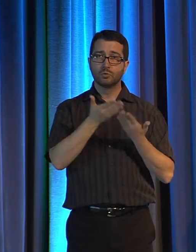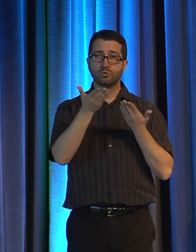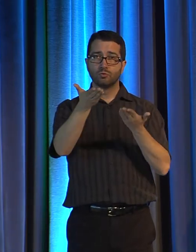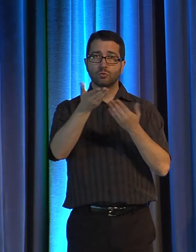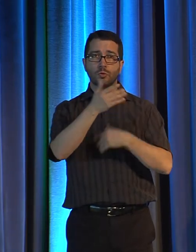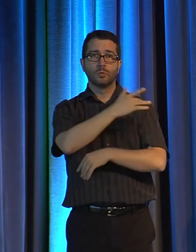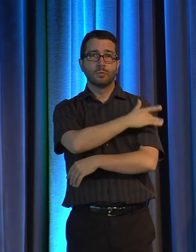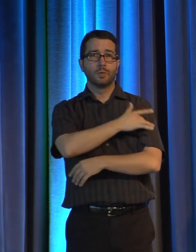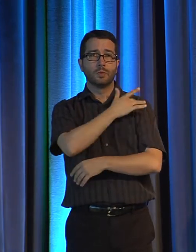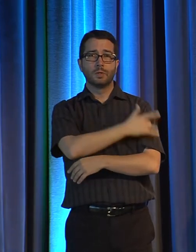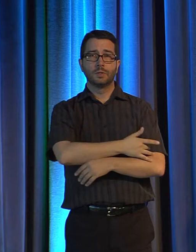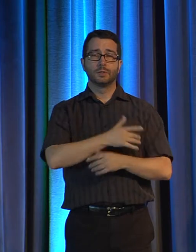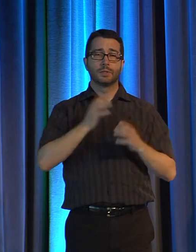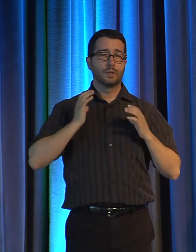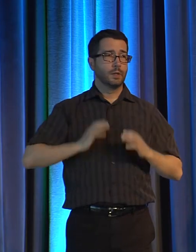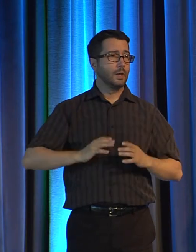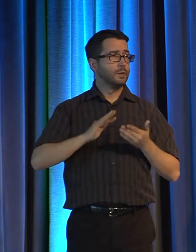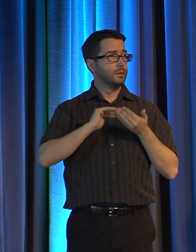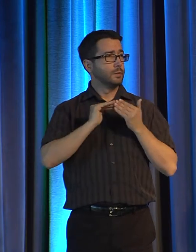our community.